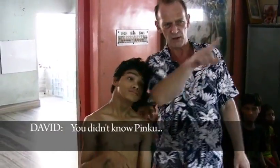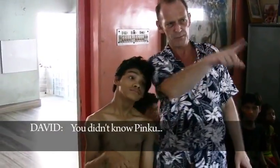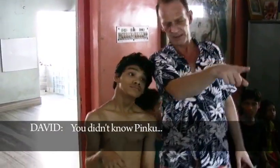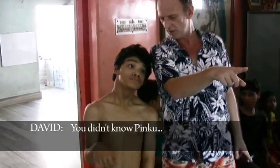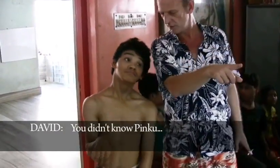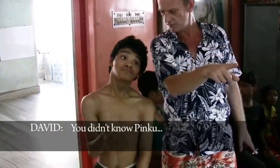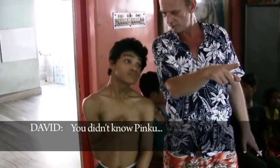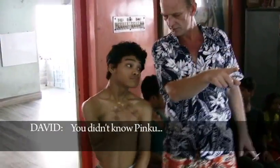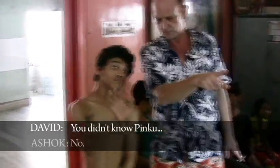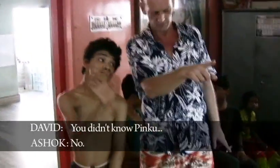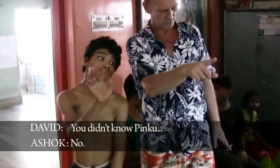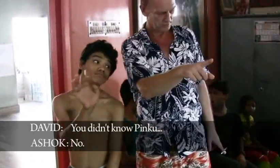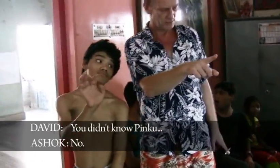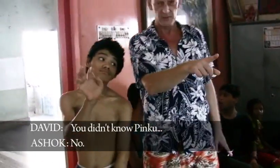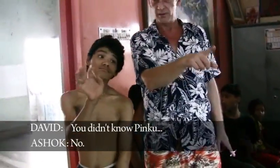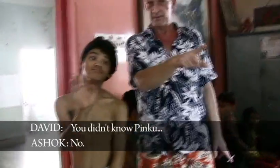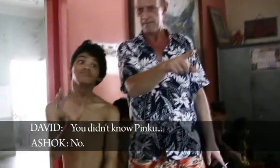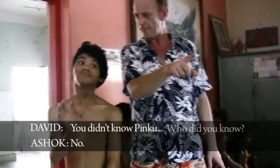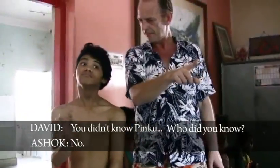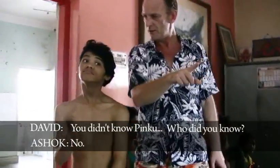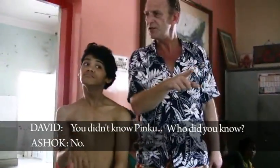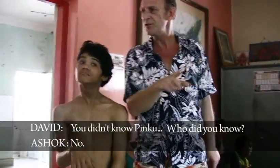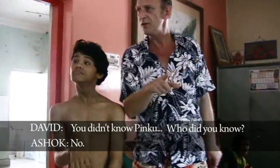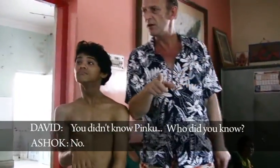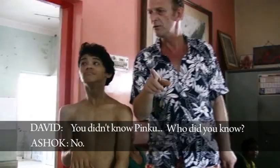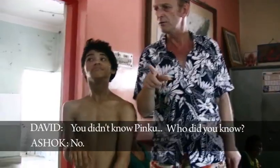Pinku. Who did you know?